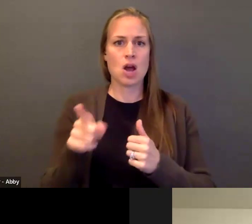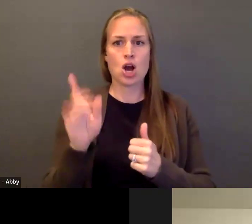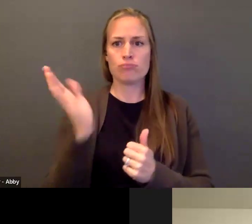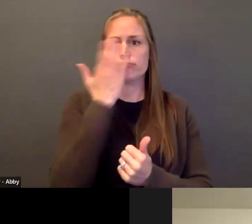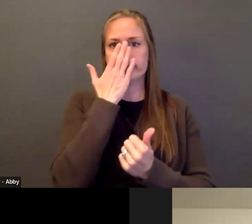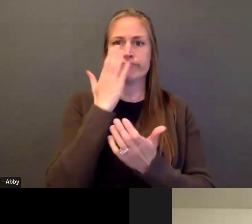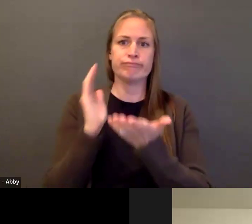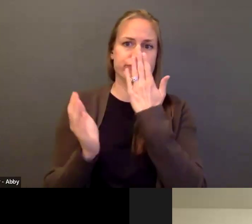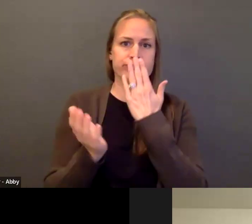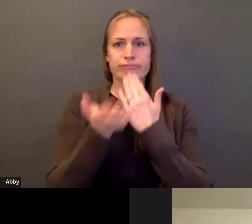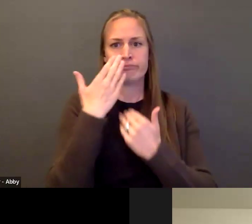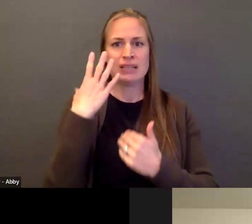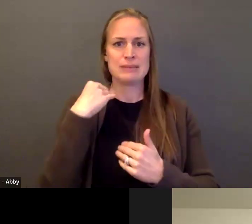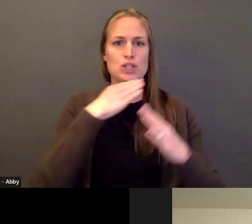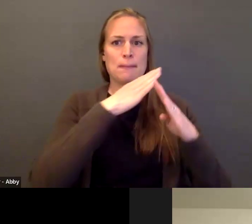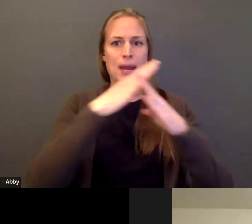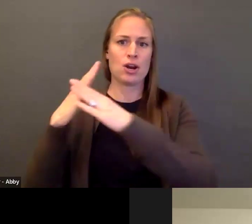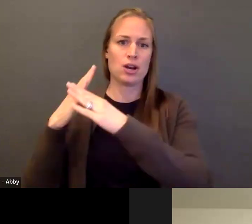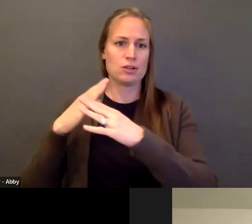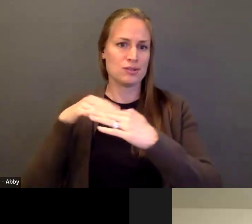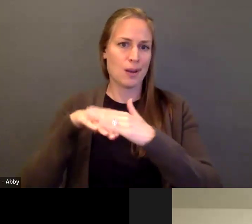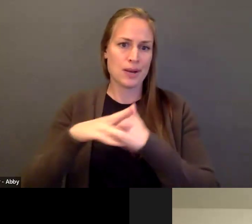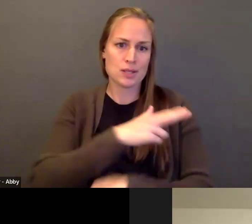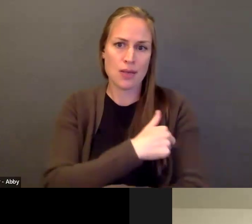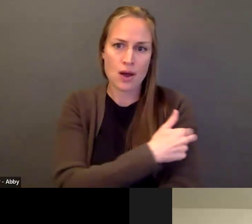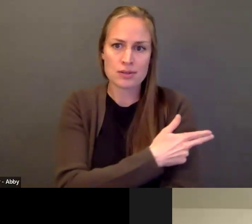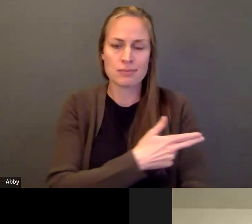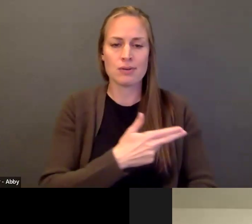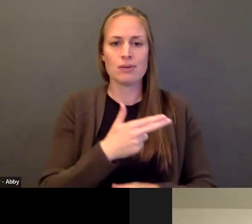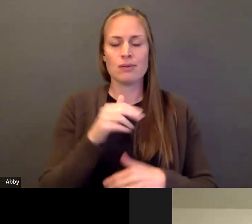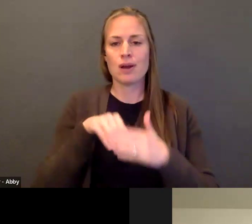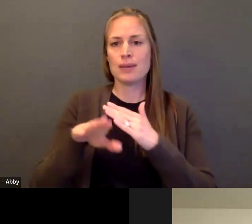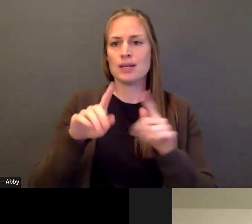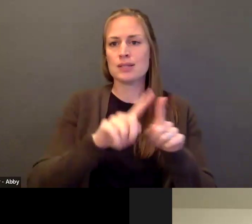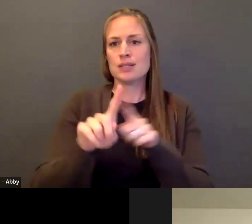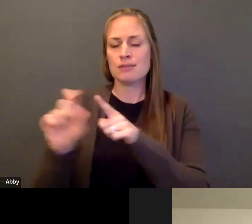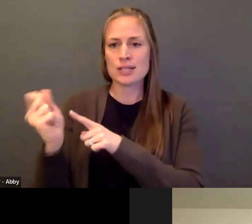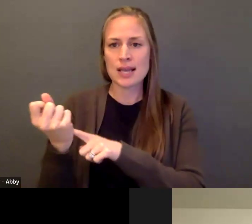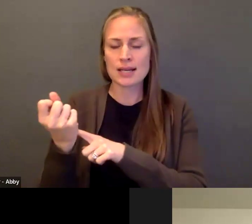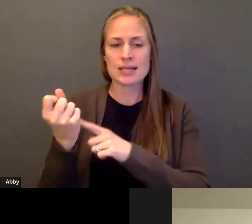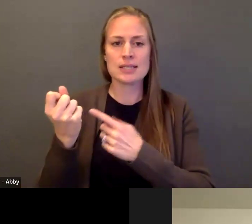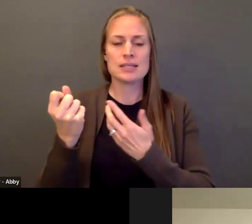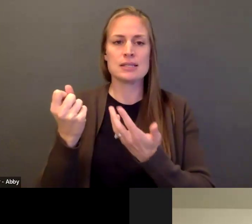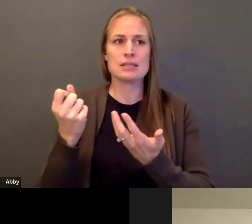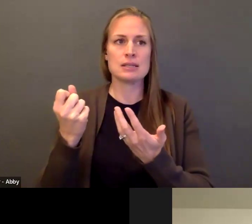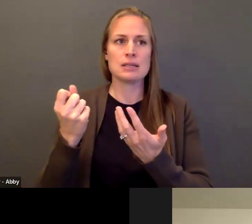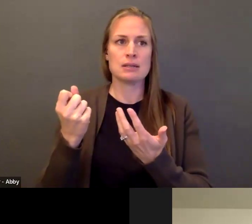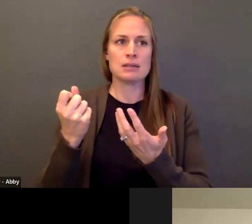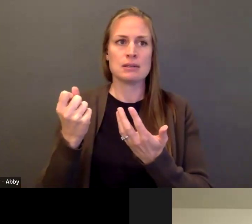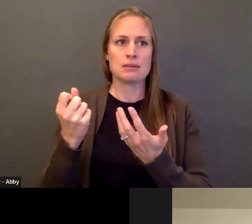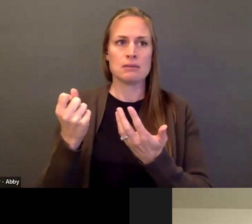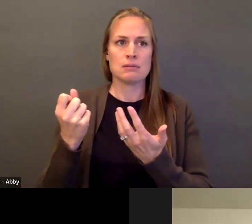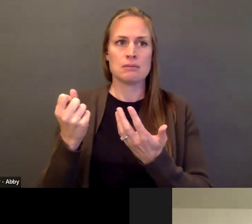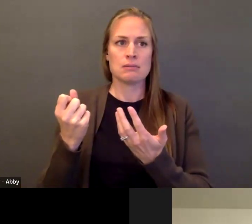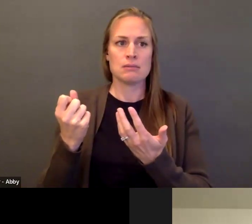into the hospital. When they come into different settings that aren't as well versed as Katrina and her folks, which are really great, don't get me wrong, but there are